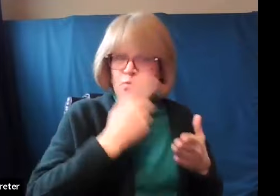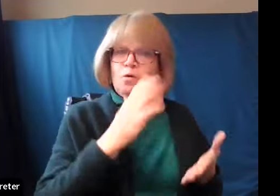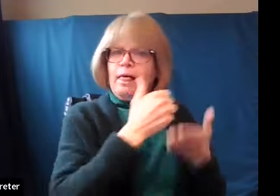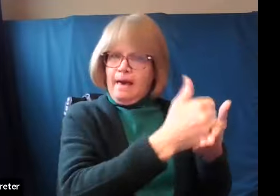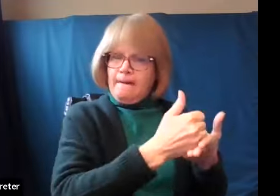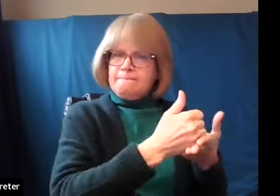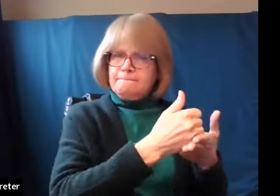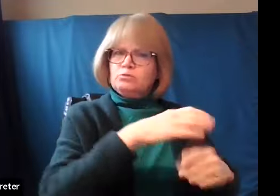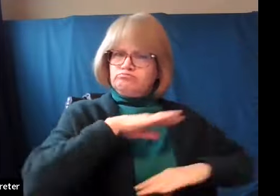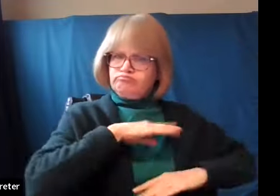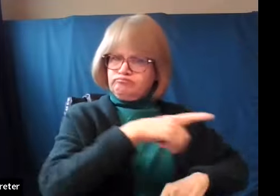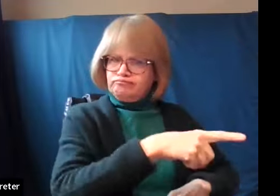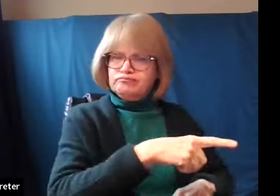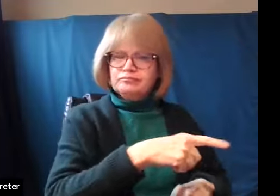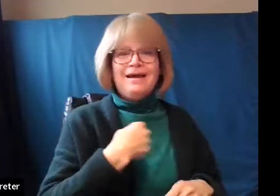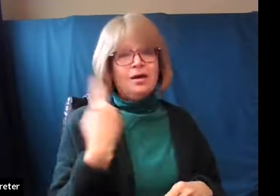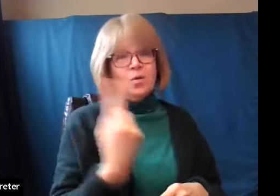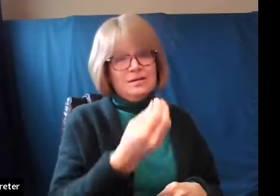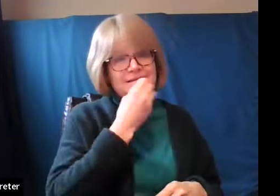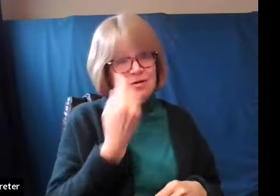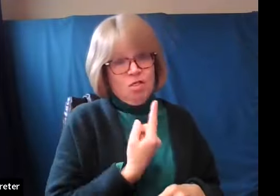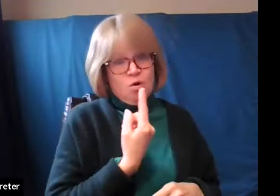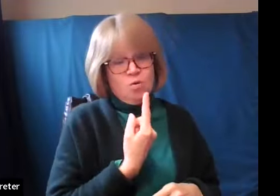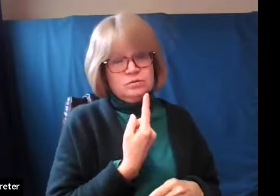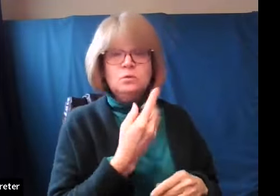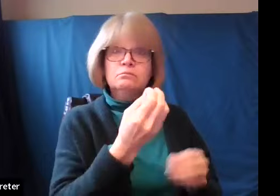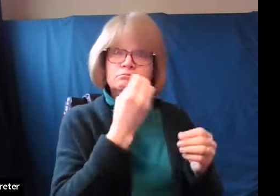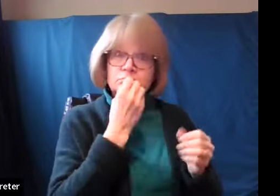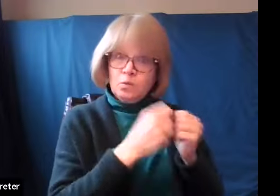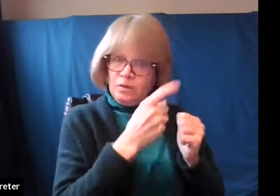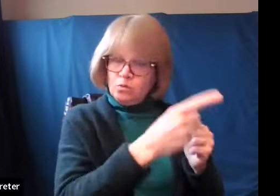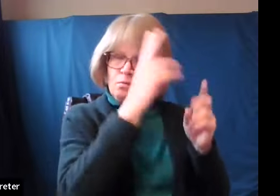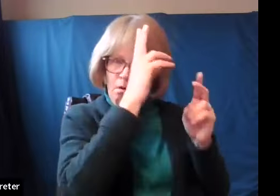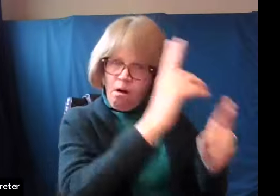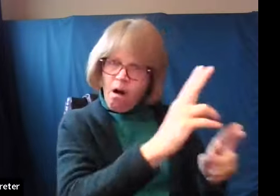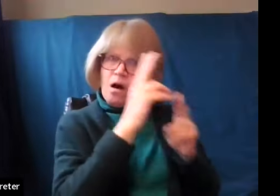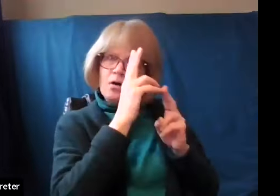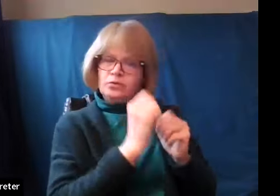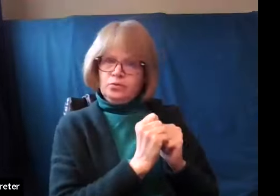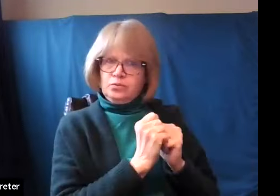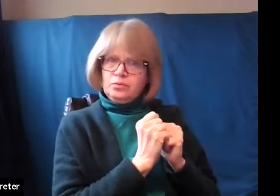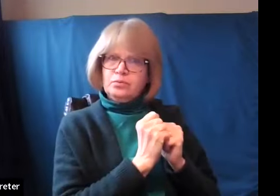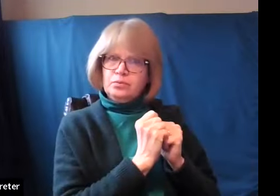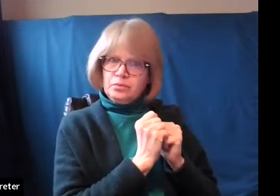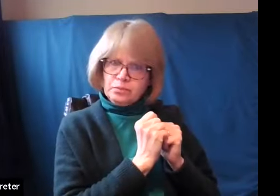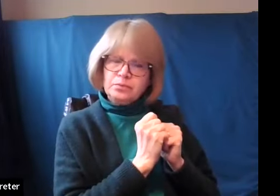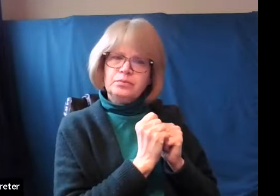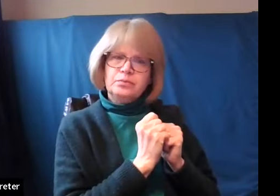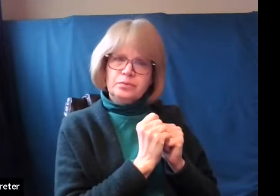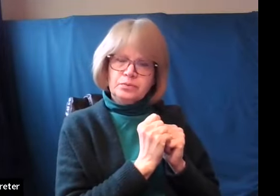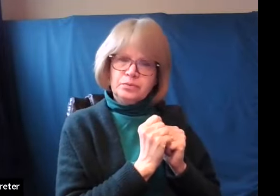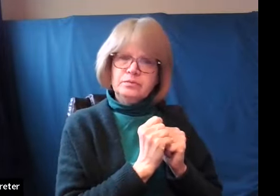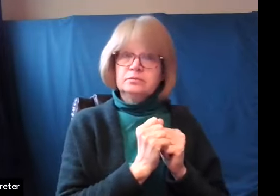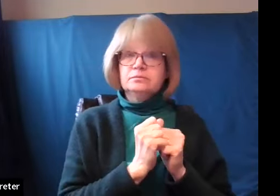over. I always eat alone, so dining with you would be an honor," he nodded in polite recognition of the ordained